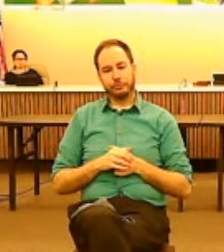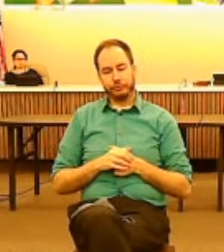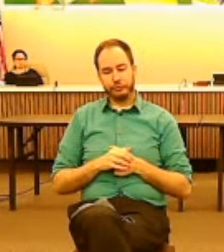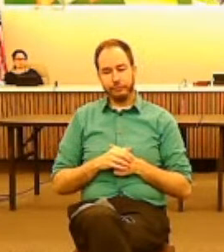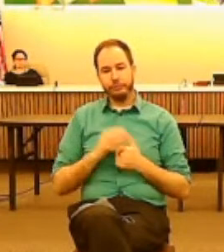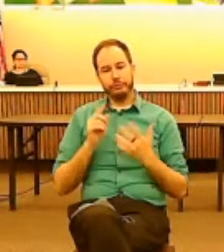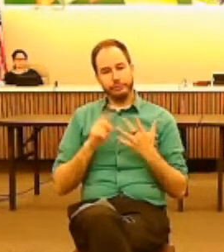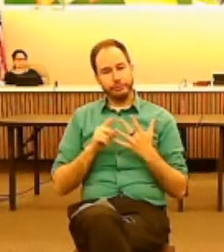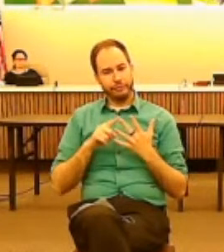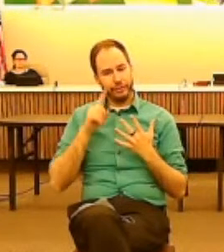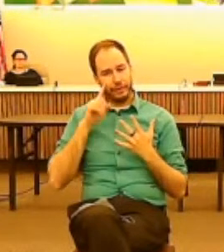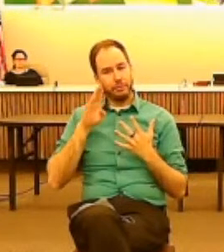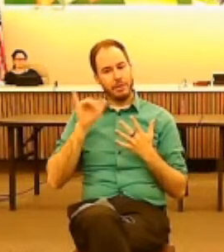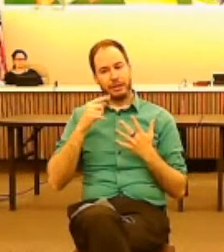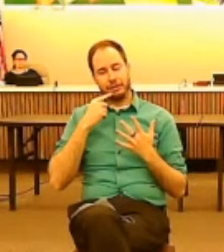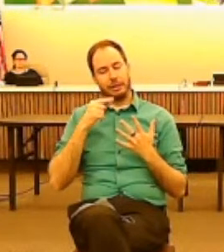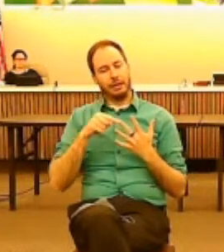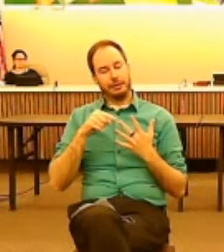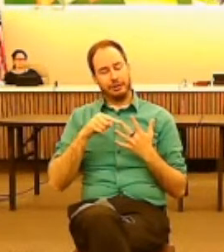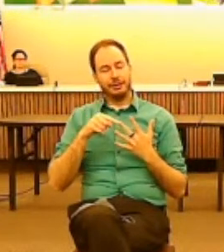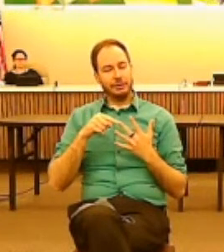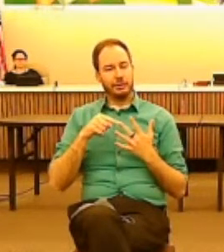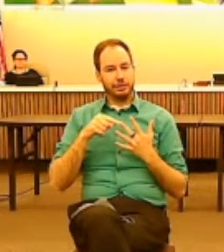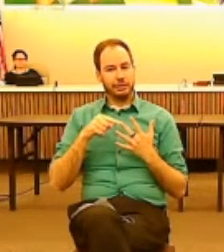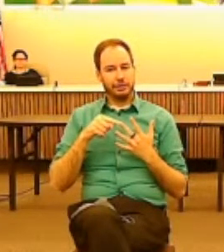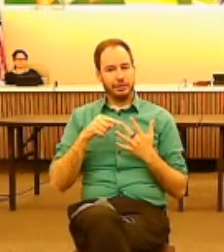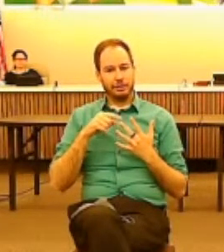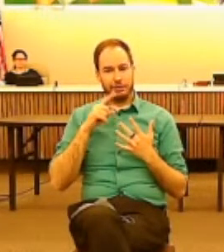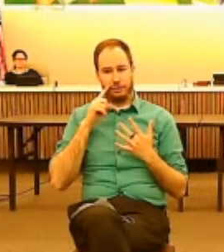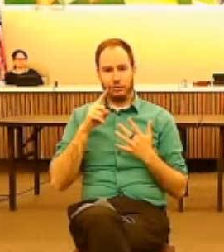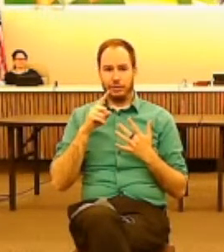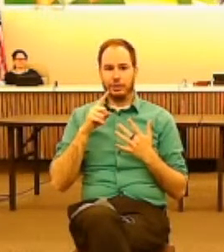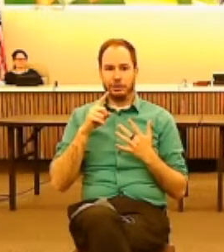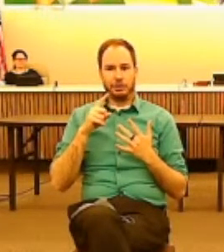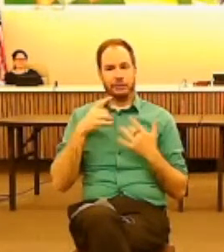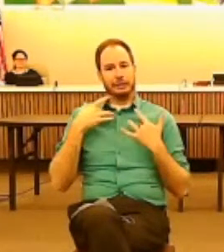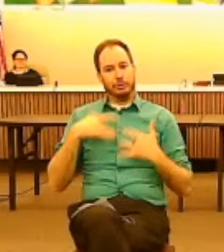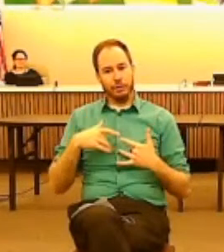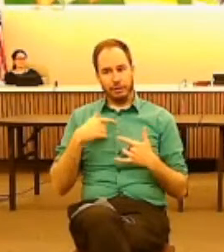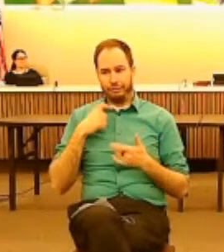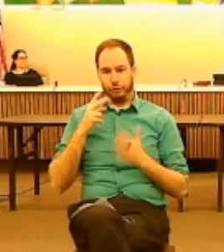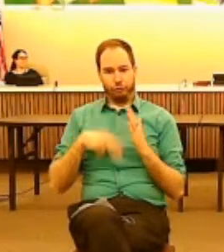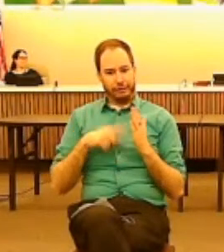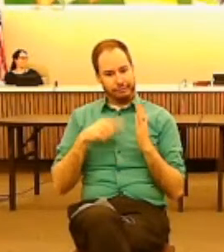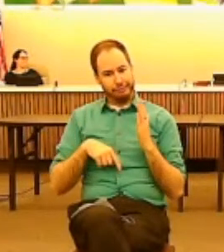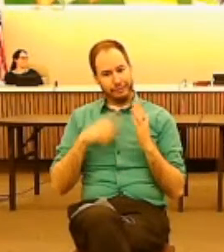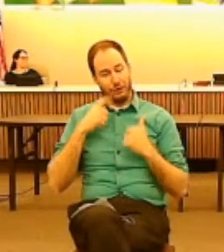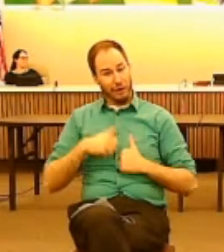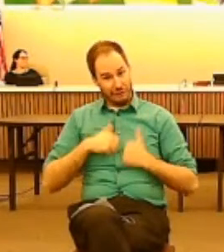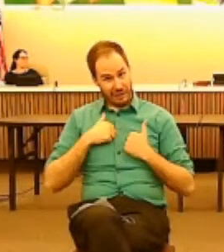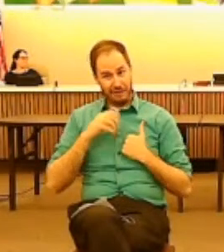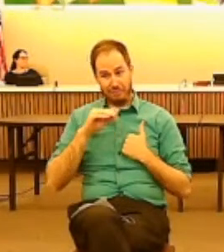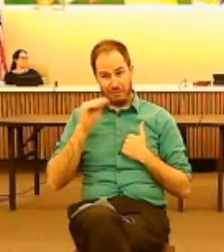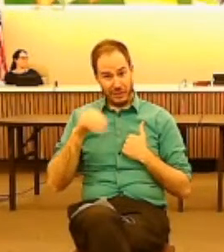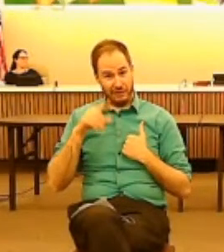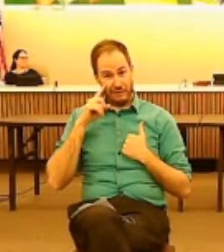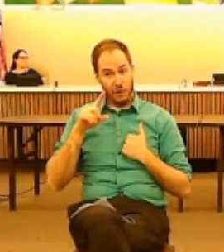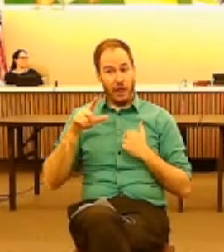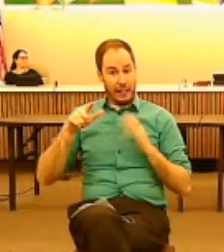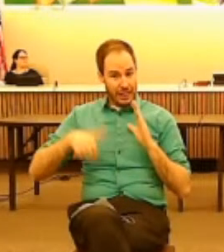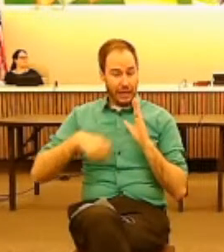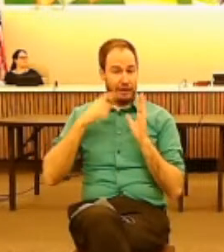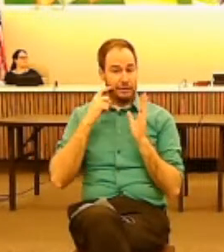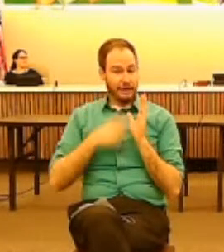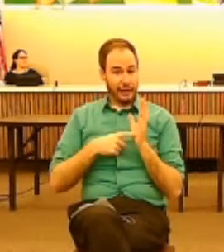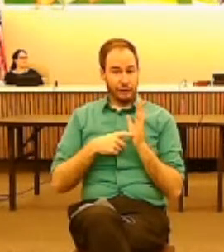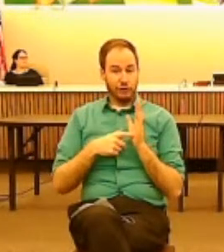as I think it was Becky who said, this was the most depressing of these that we've read. The survivability for late,